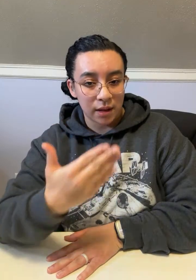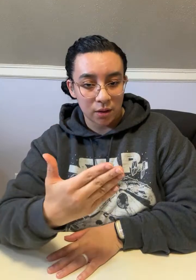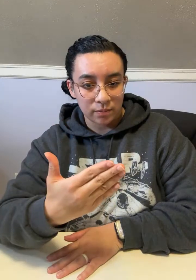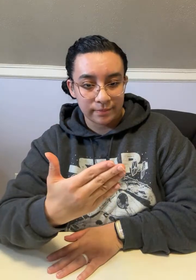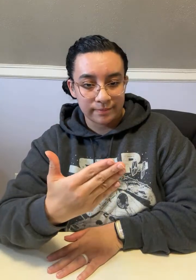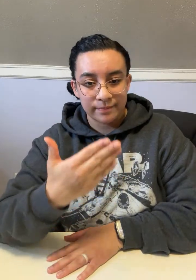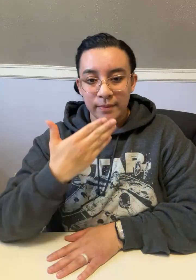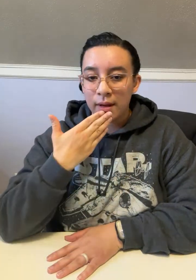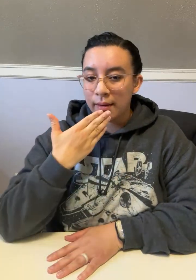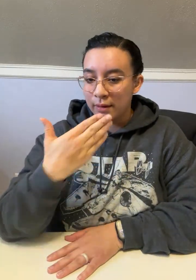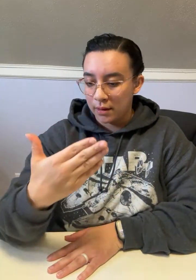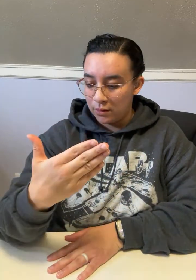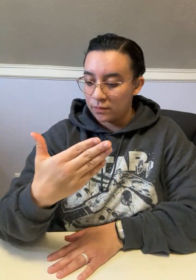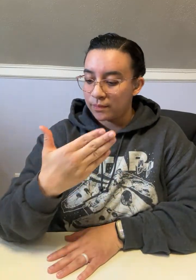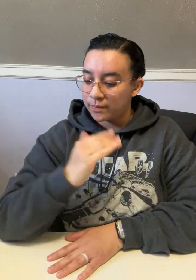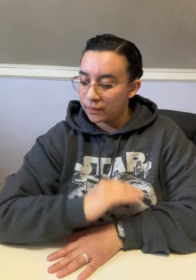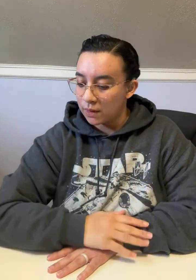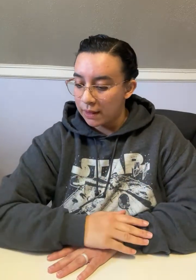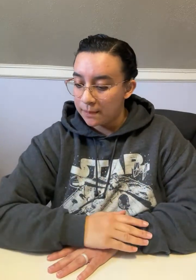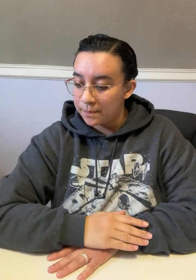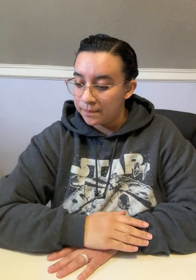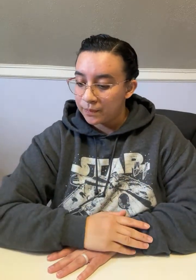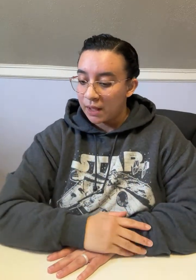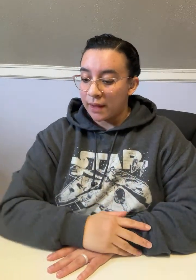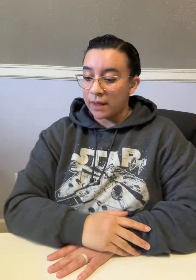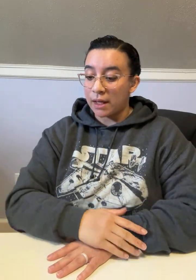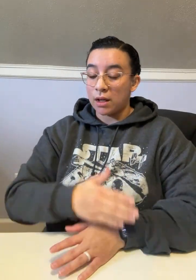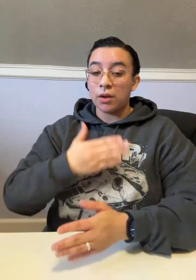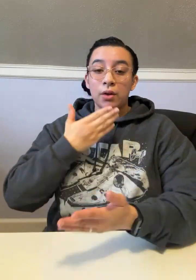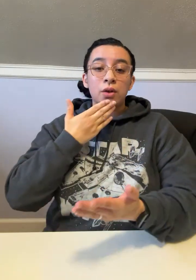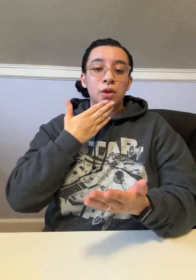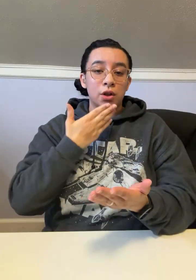you. All right. And then good.